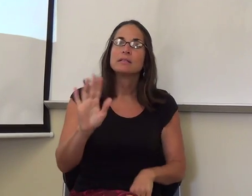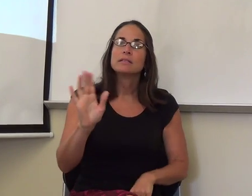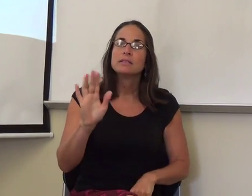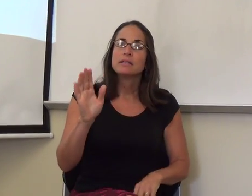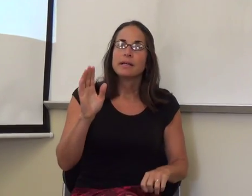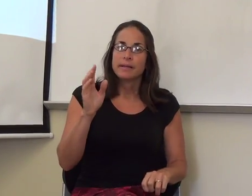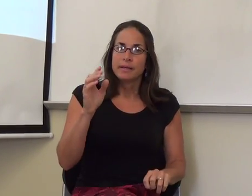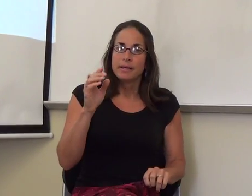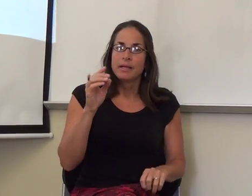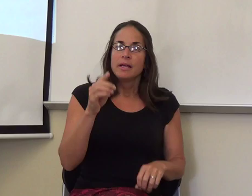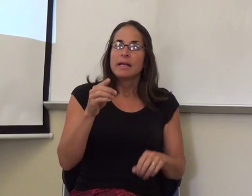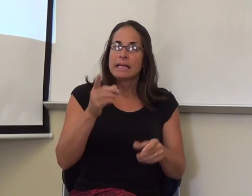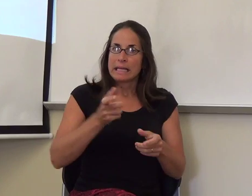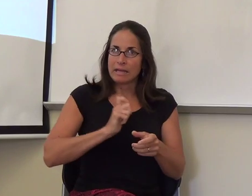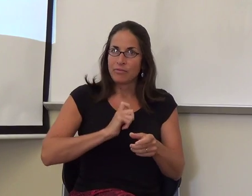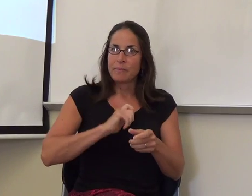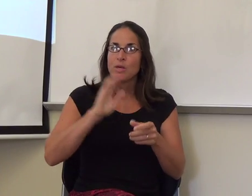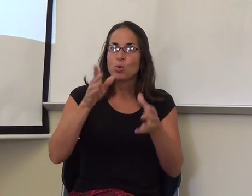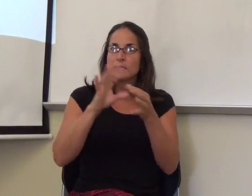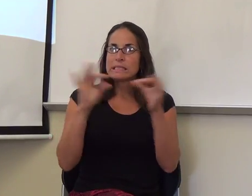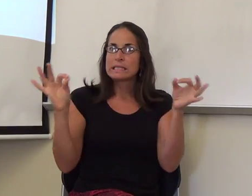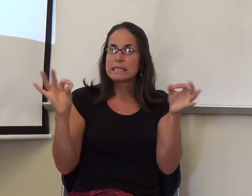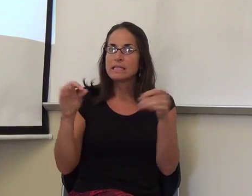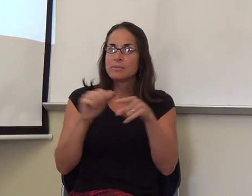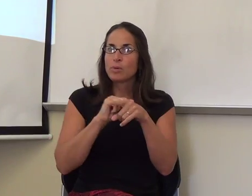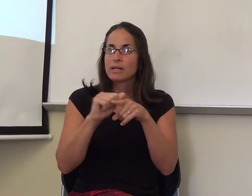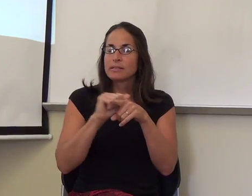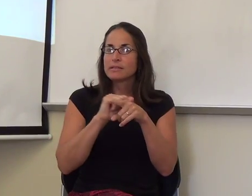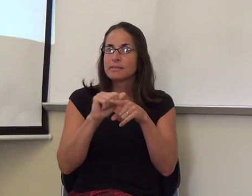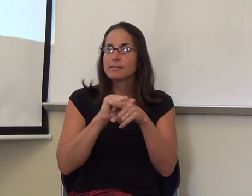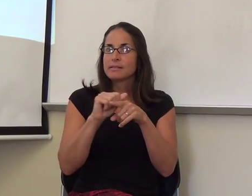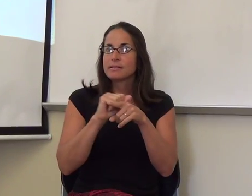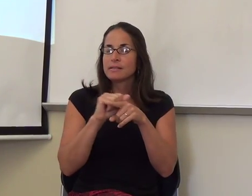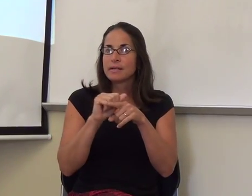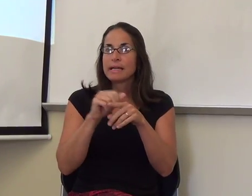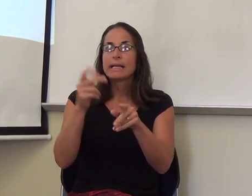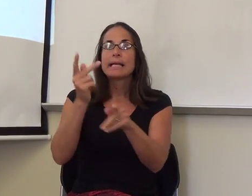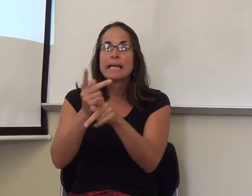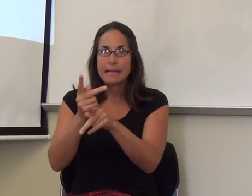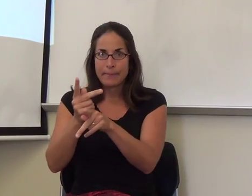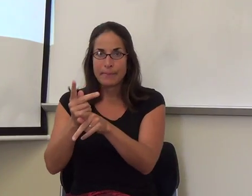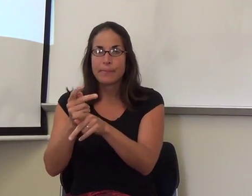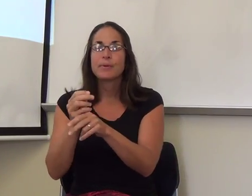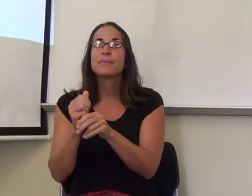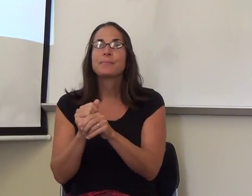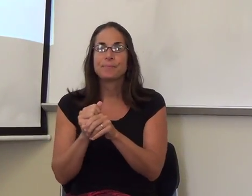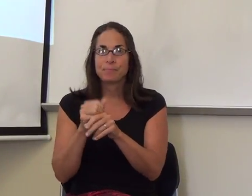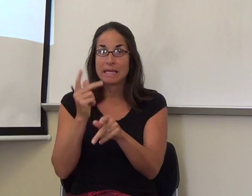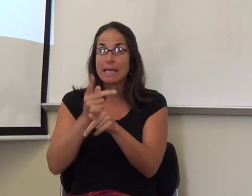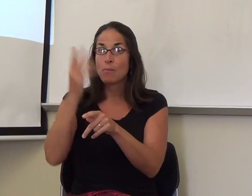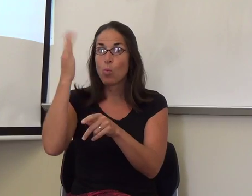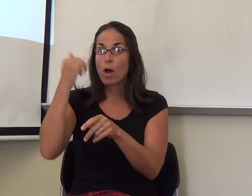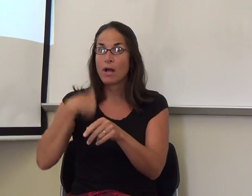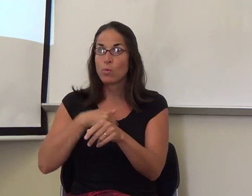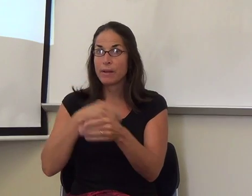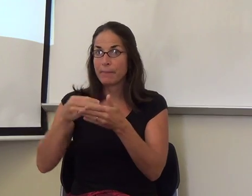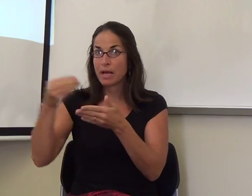turn in your sentence practice. Then this is yours to work on over the weekend, and we will